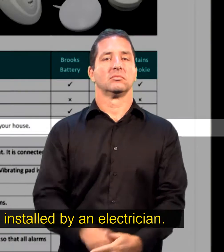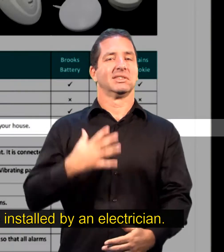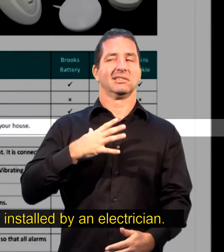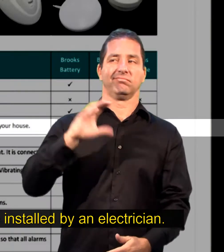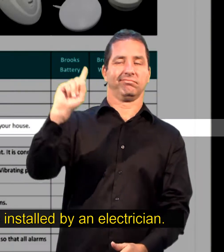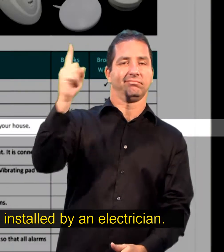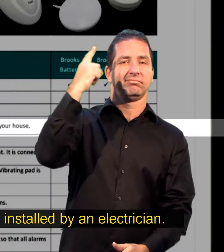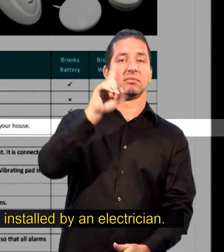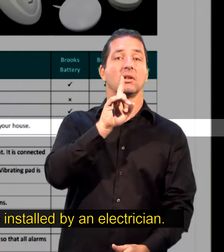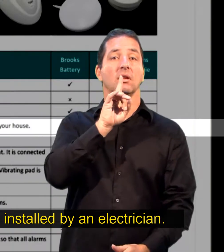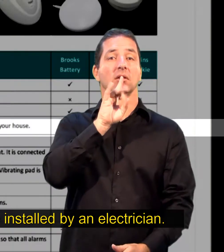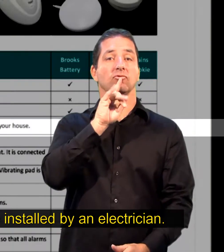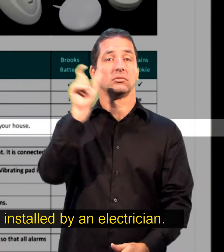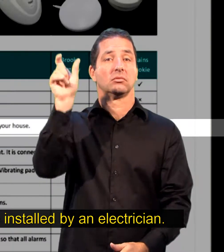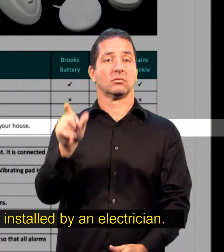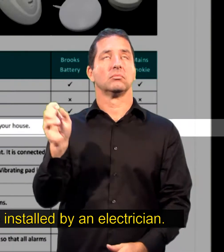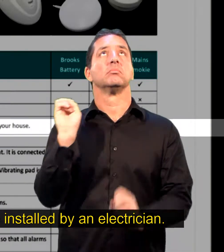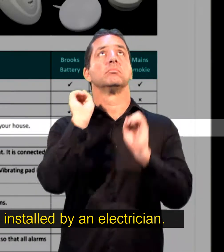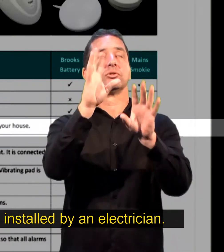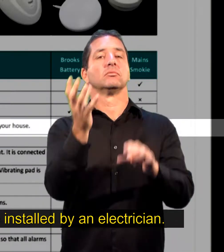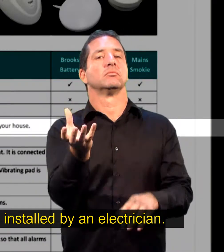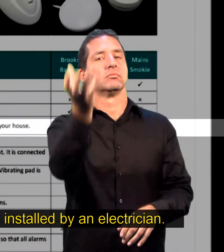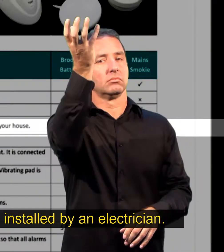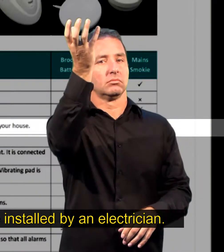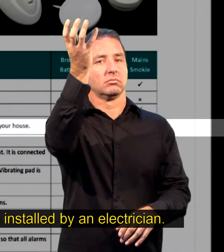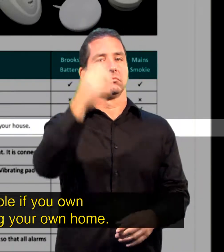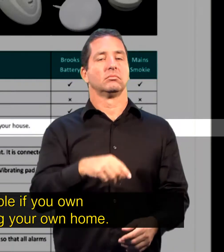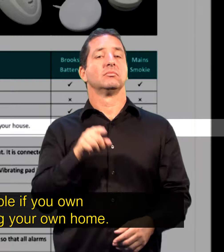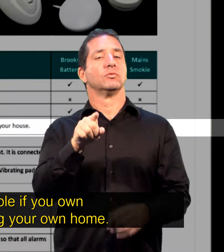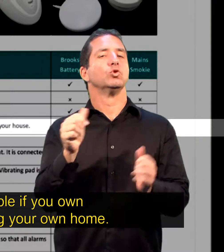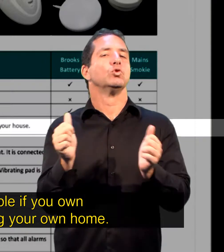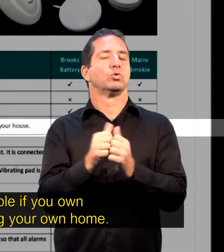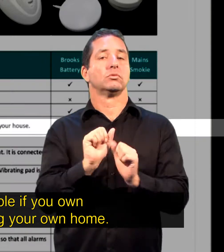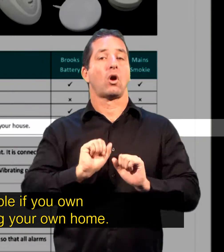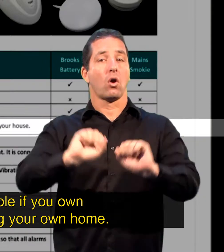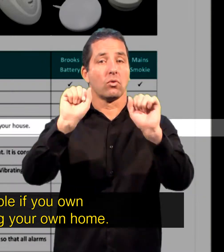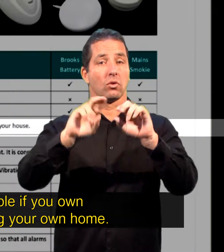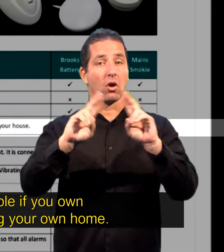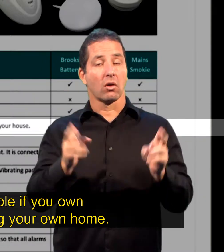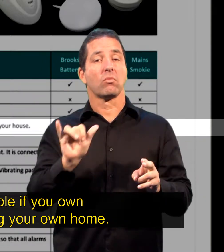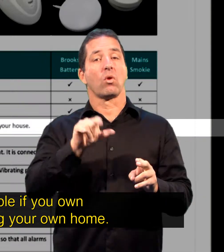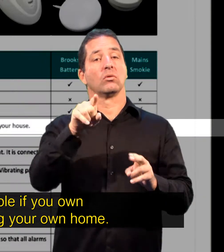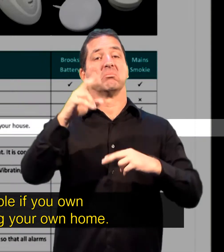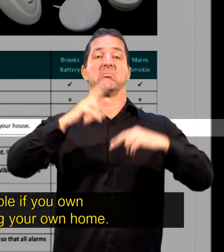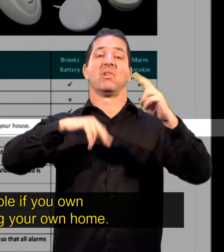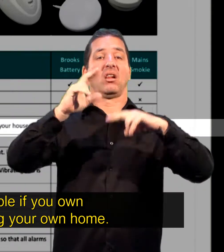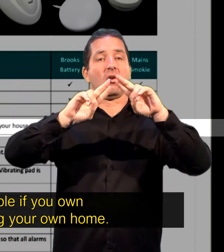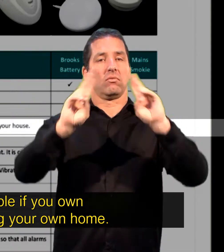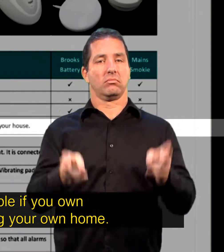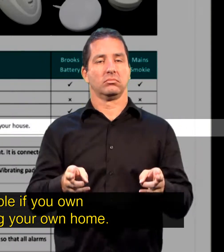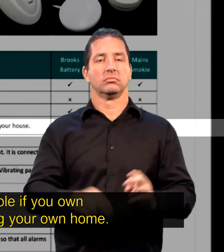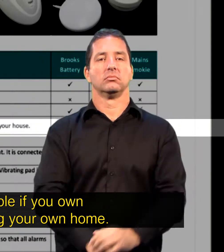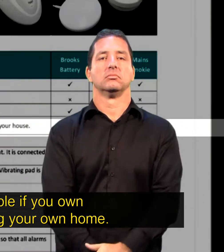The alarm needs to be installed by an electrician. It is suitable if you own or are building your